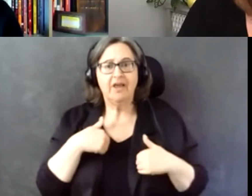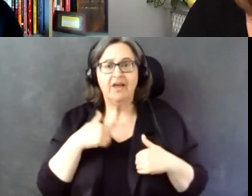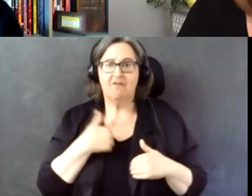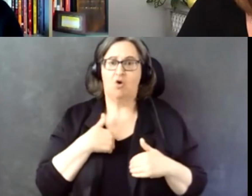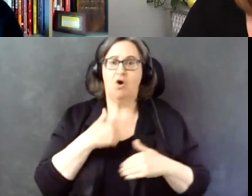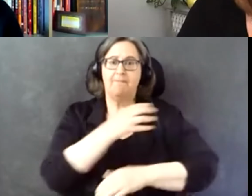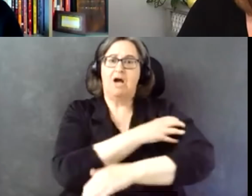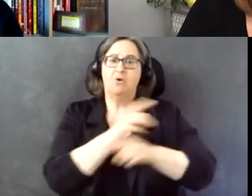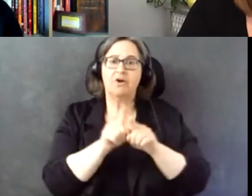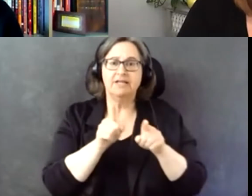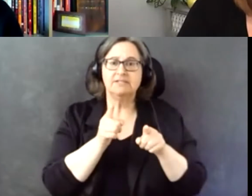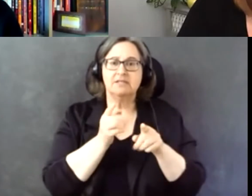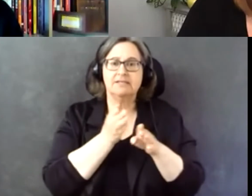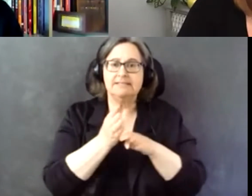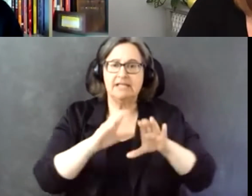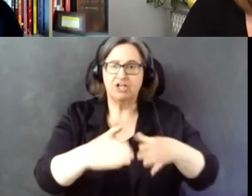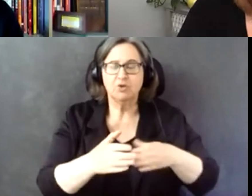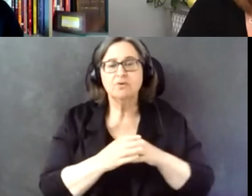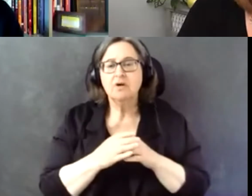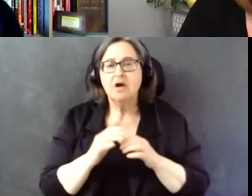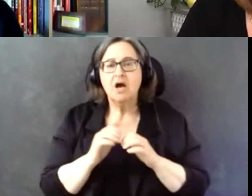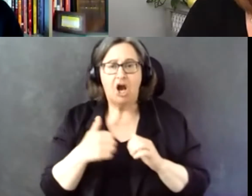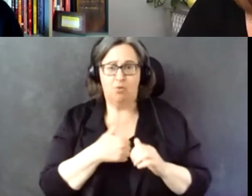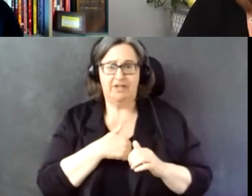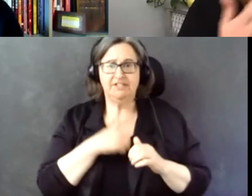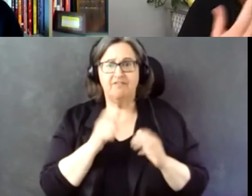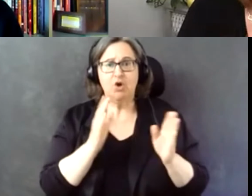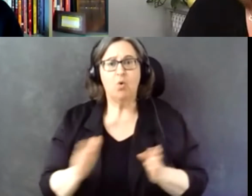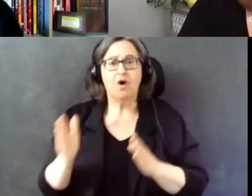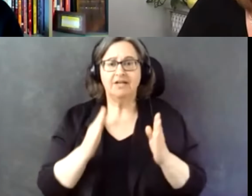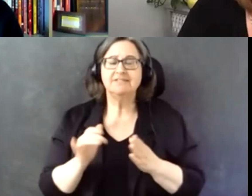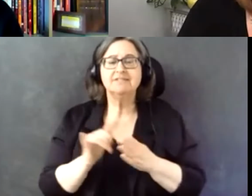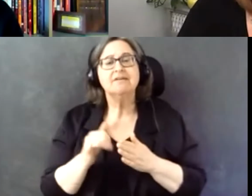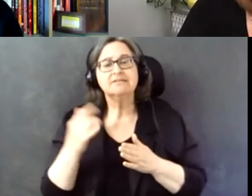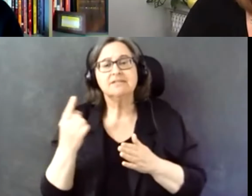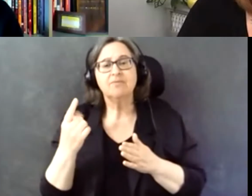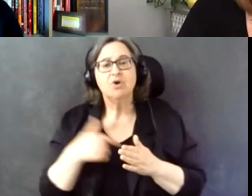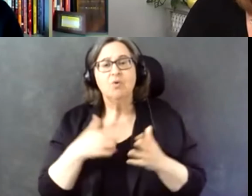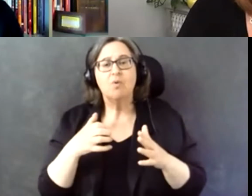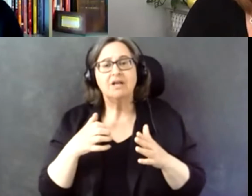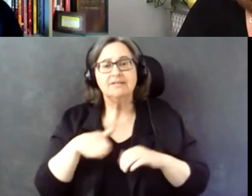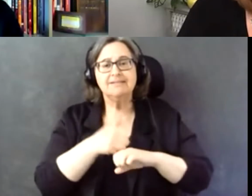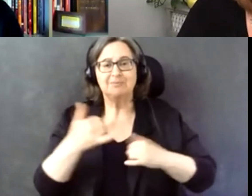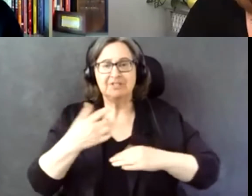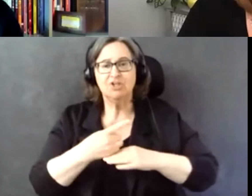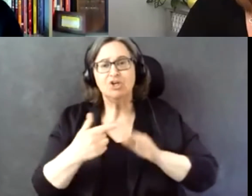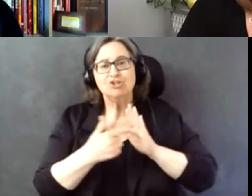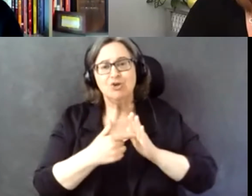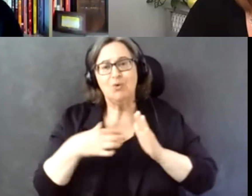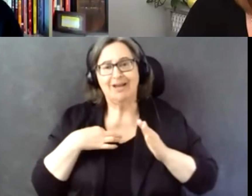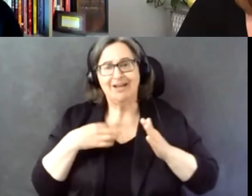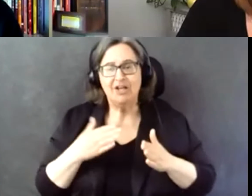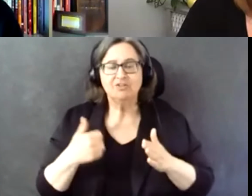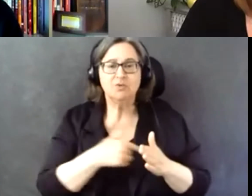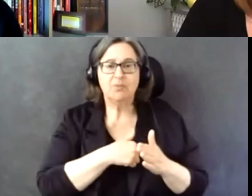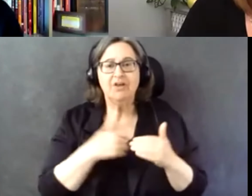and how we you know how we ourselves have to organize and that's something that you know we wanted to put together today to show the candidates you know we